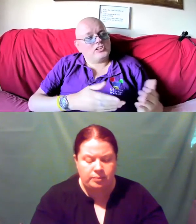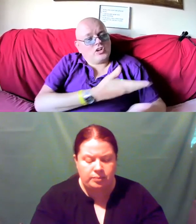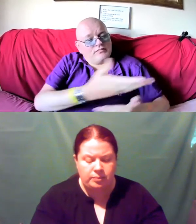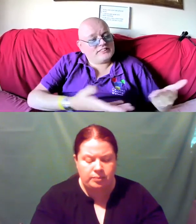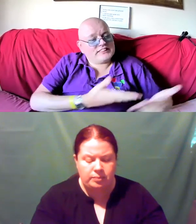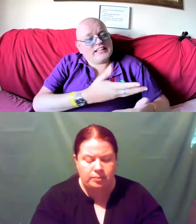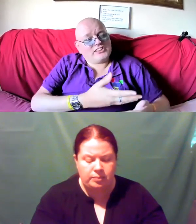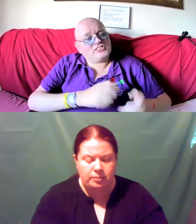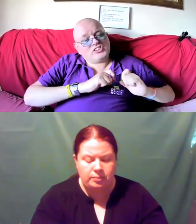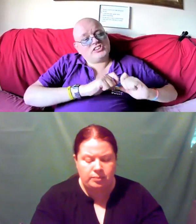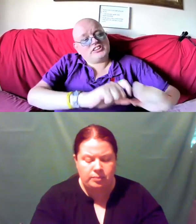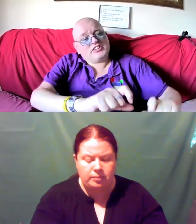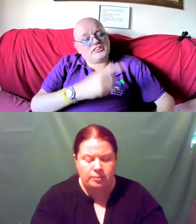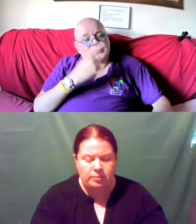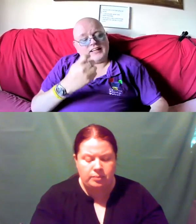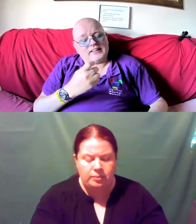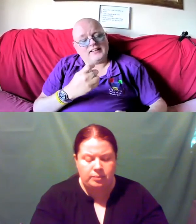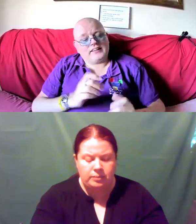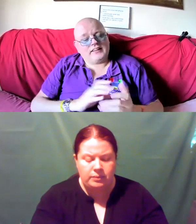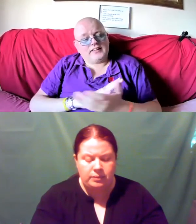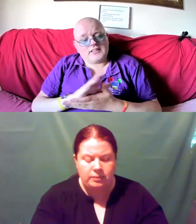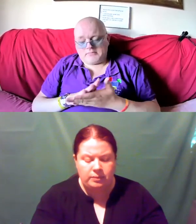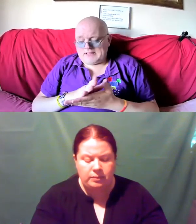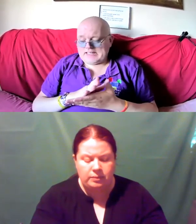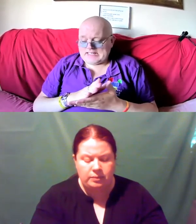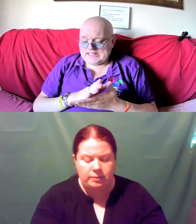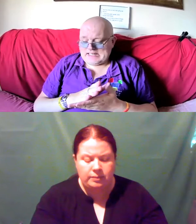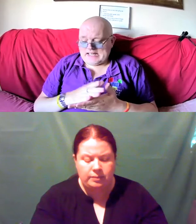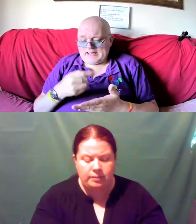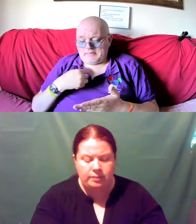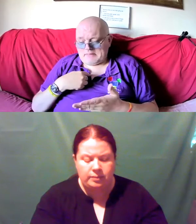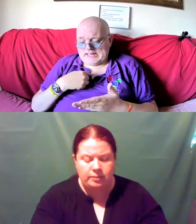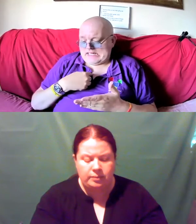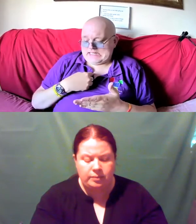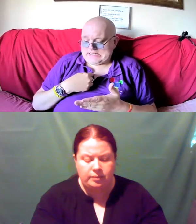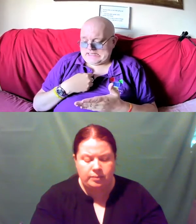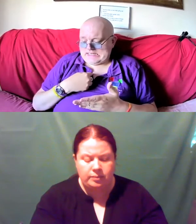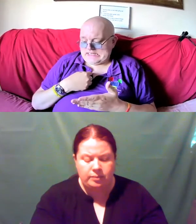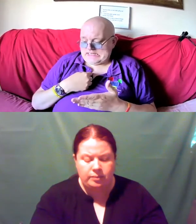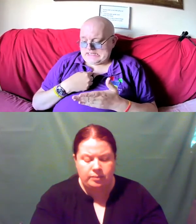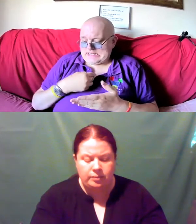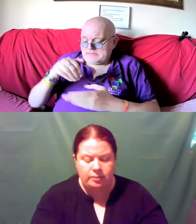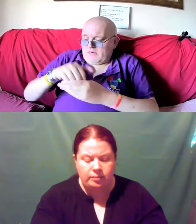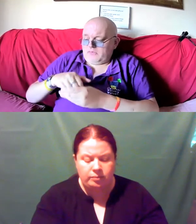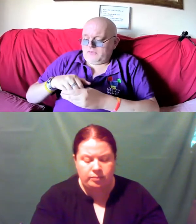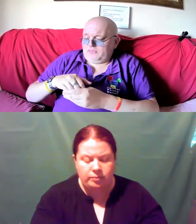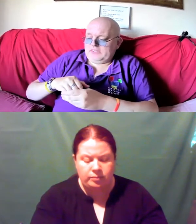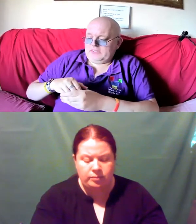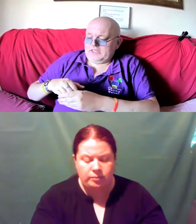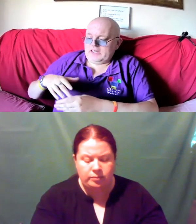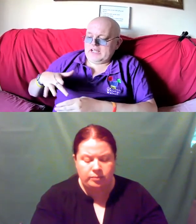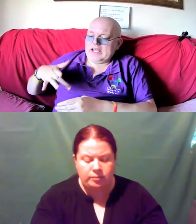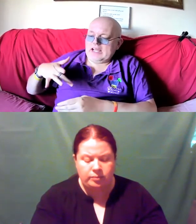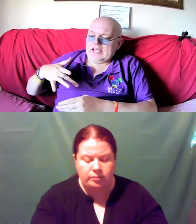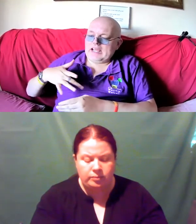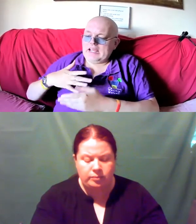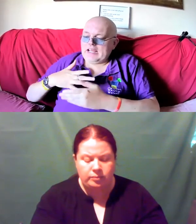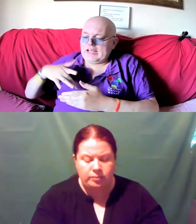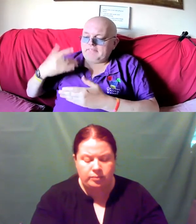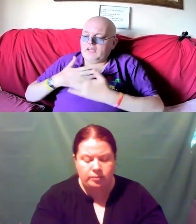probably is because of that I've ended up getting asked to be an advocate for the Living Love and Faith process in this diocese. And